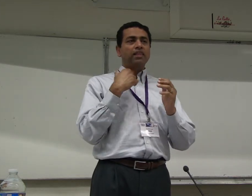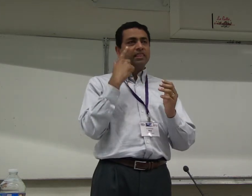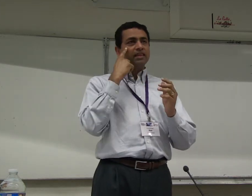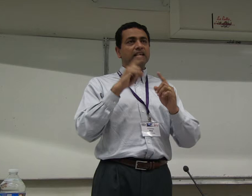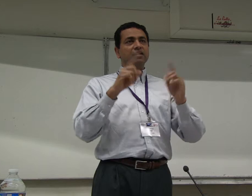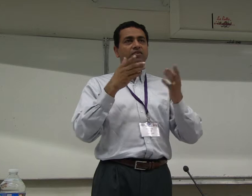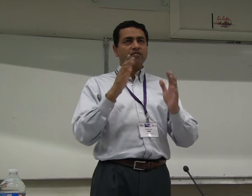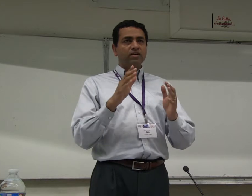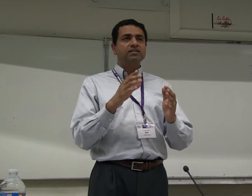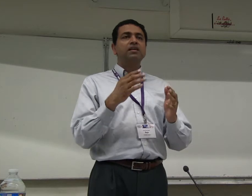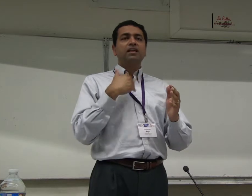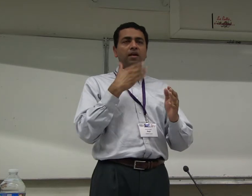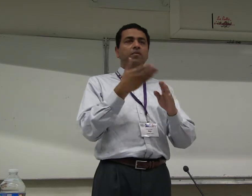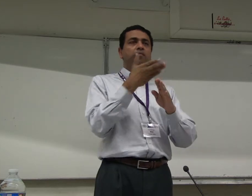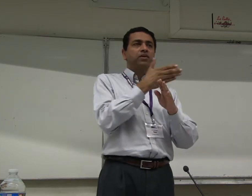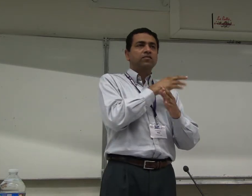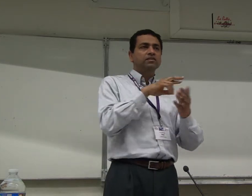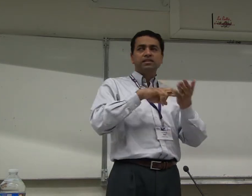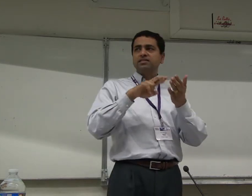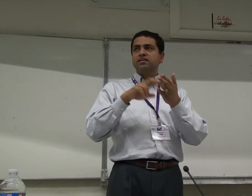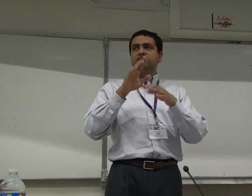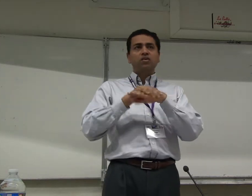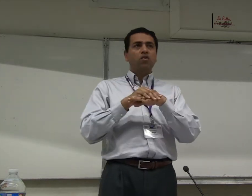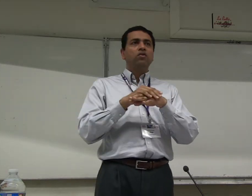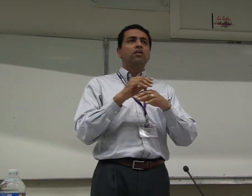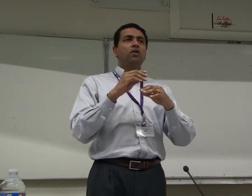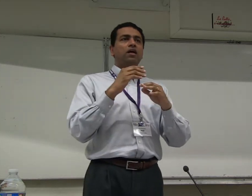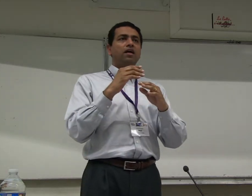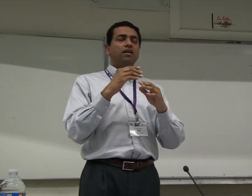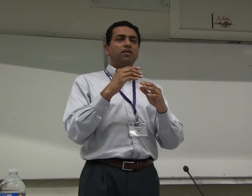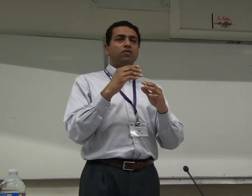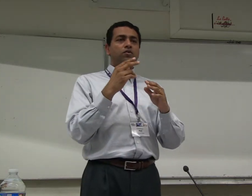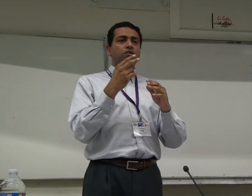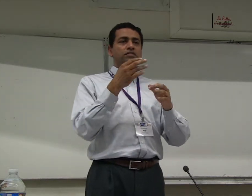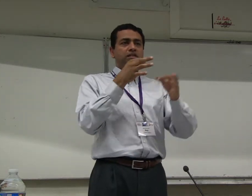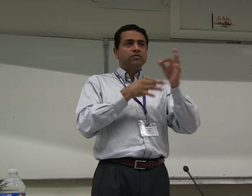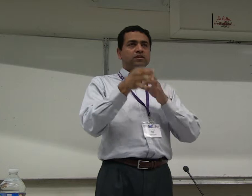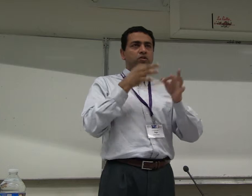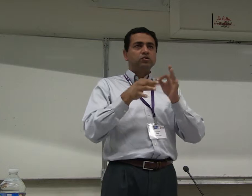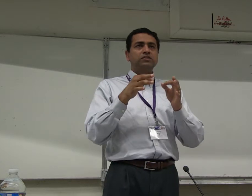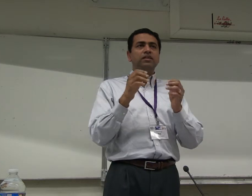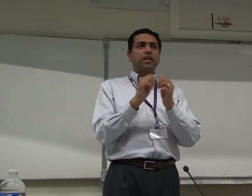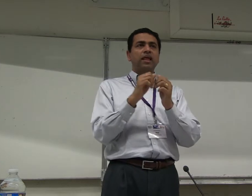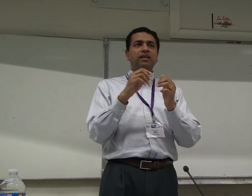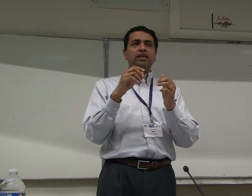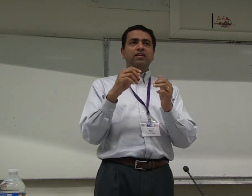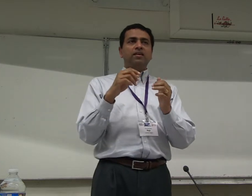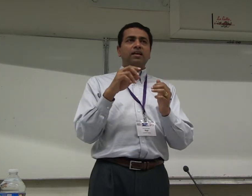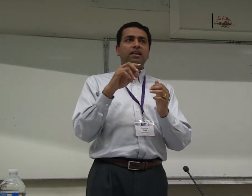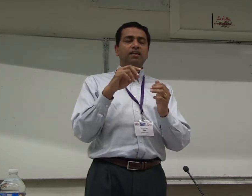So we've thought about different ways, and we've looked at previous research that has looked at different